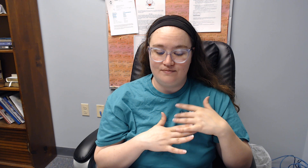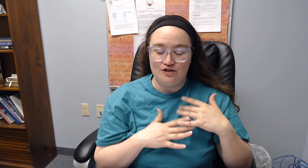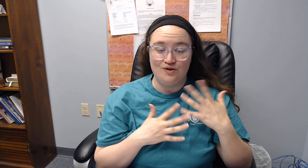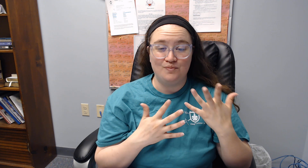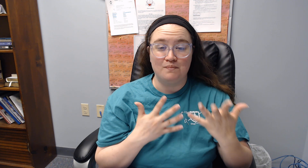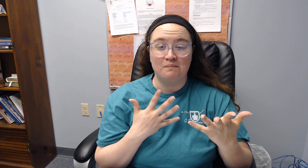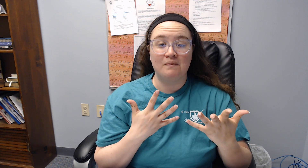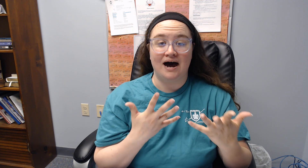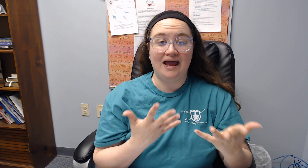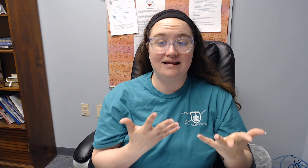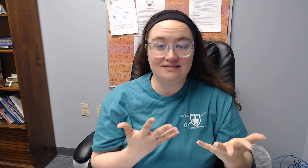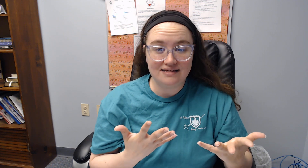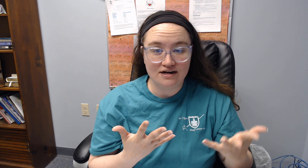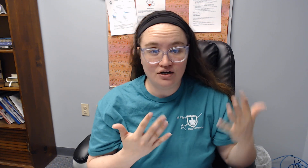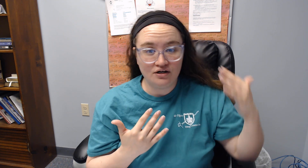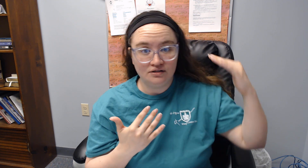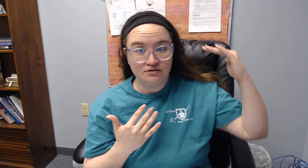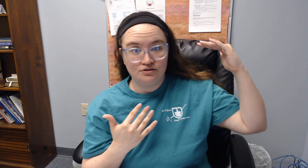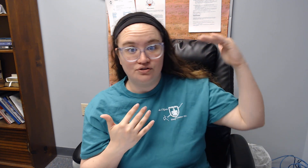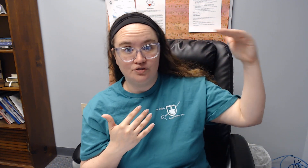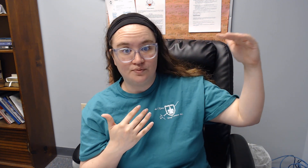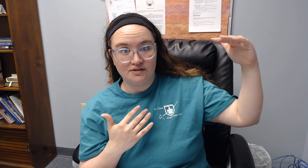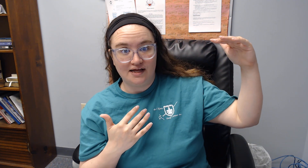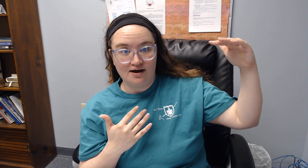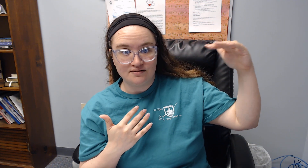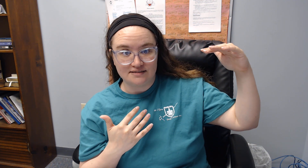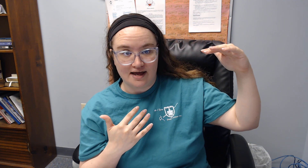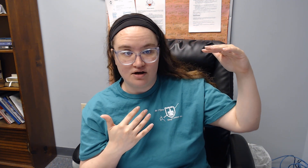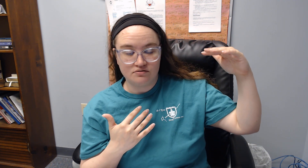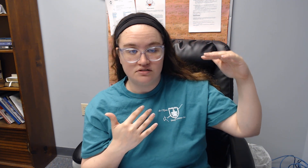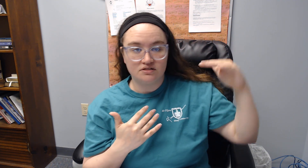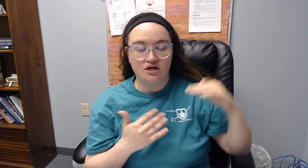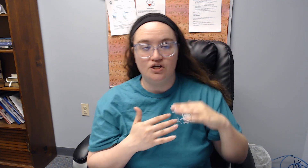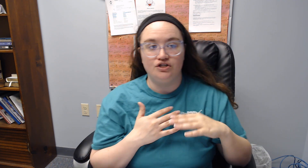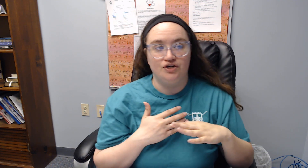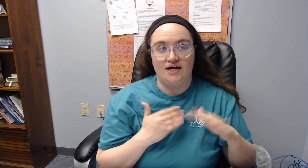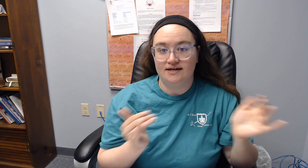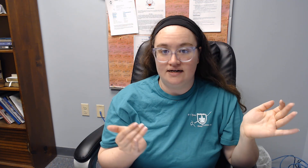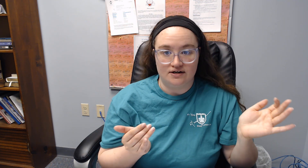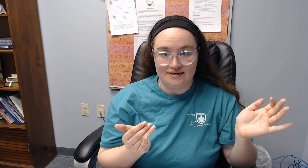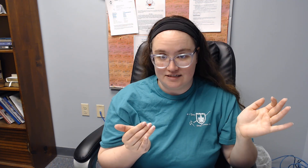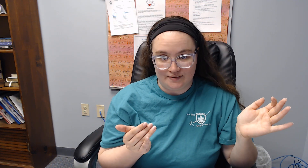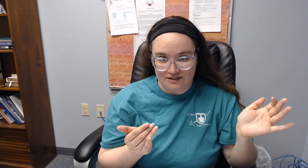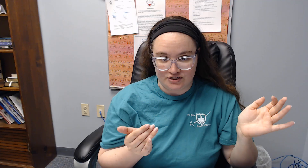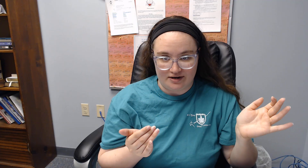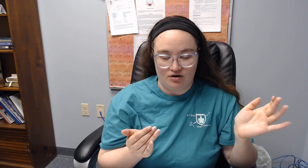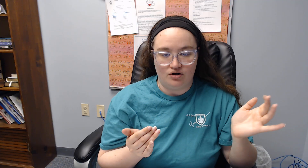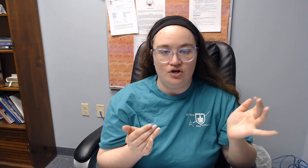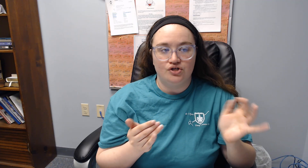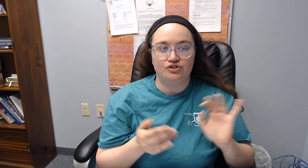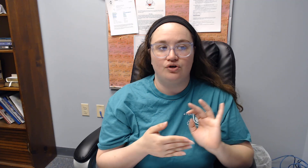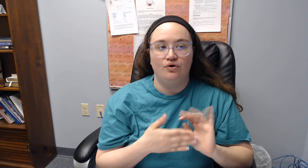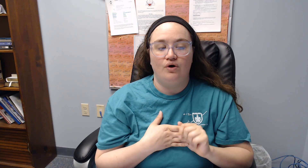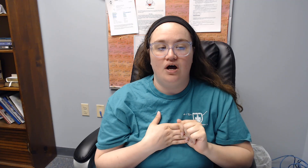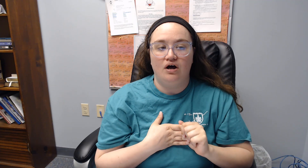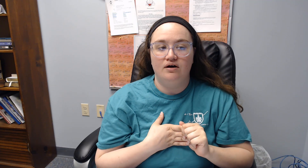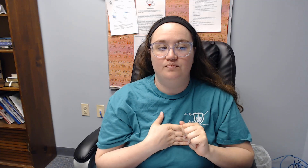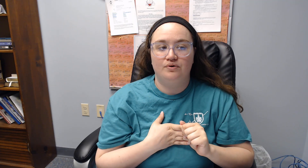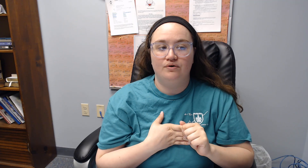you might hear super loud sounds. You're not going to hear any speech at all. So